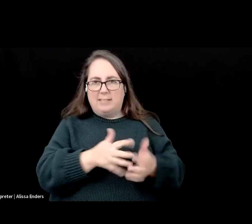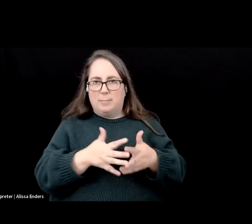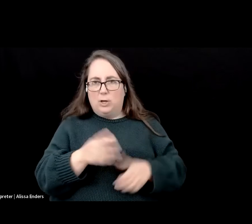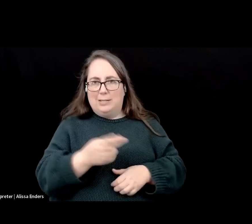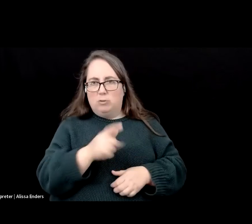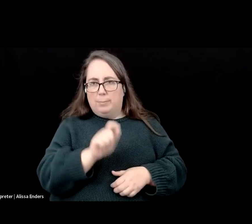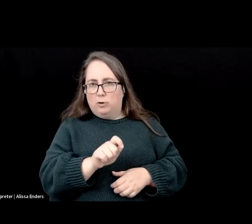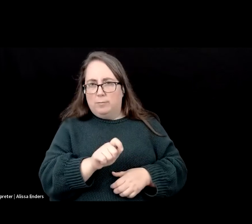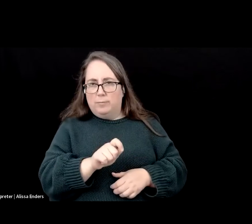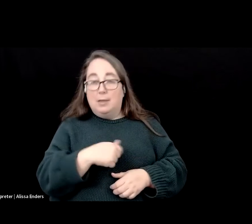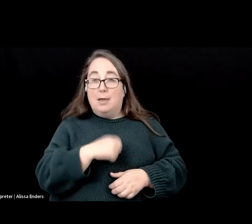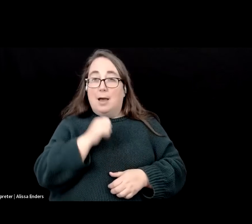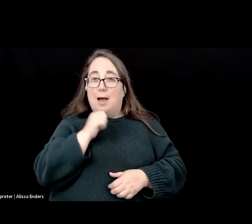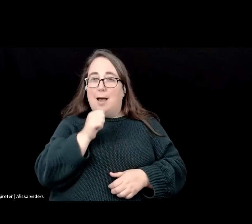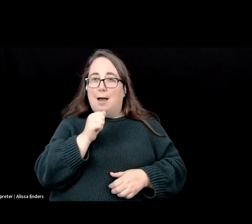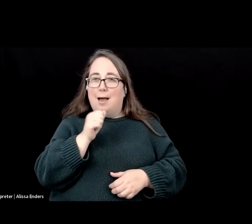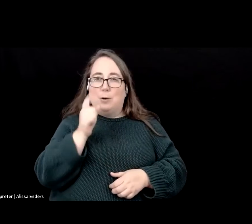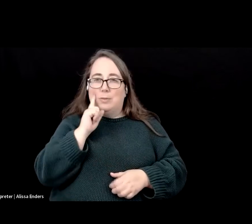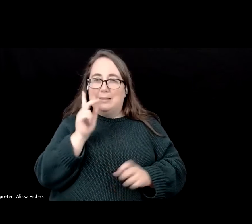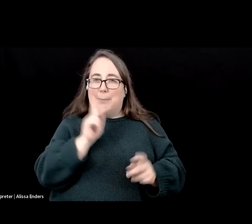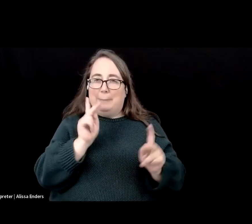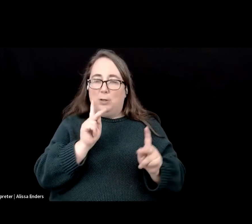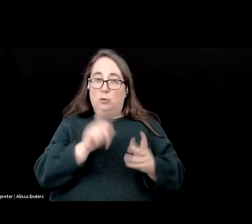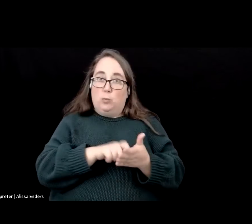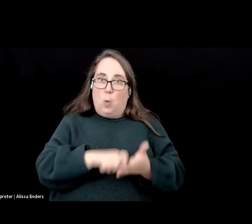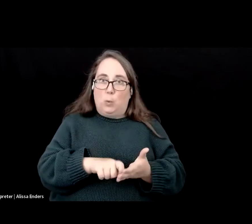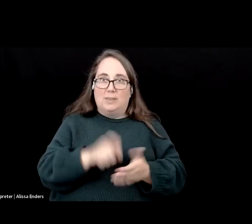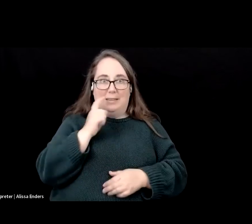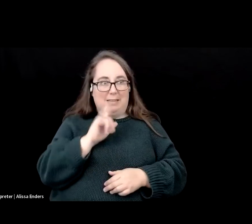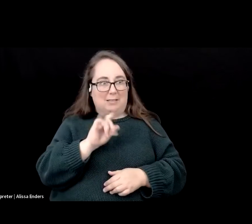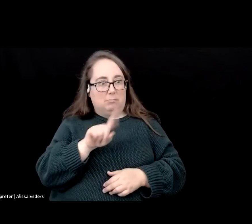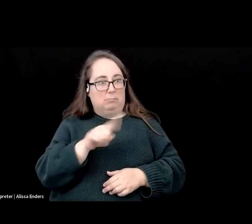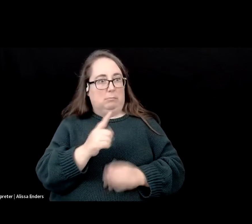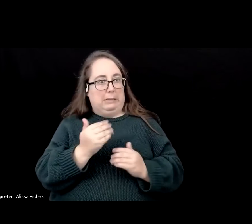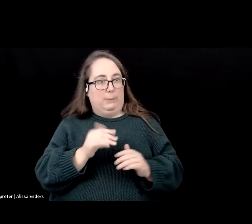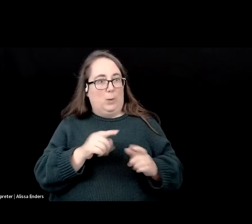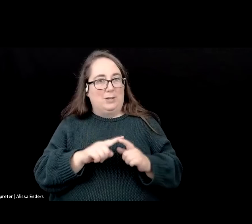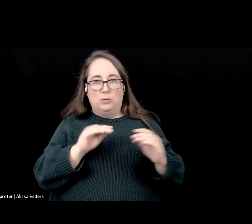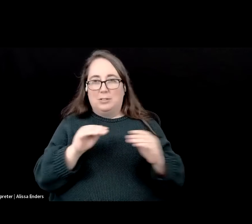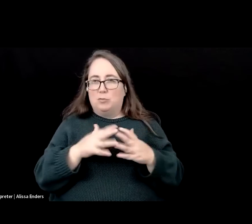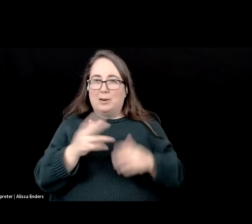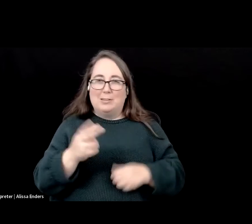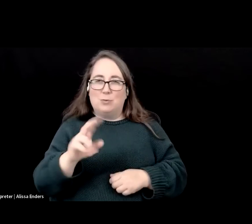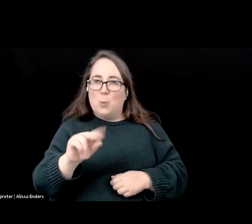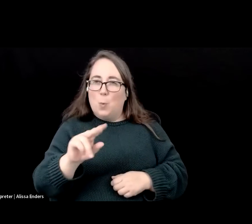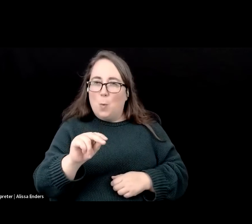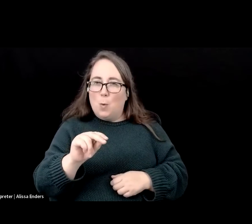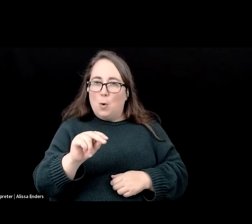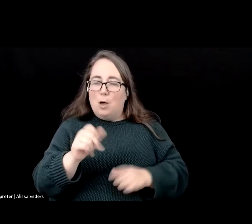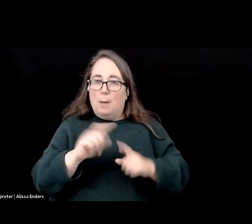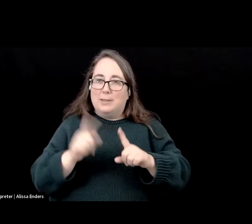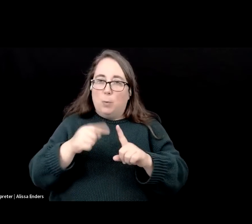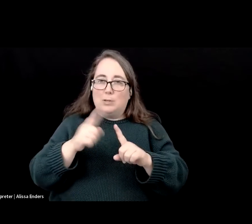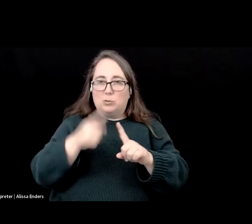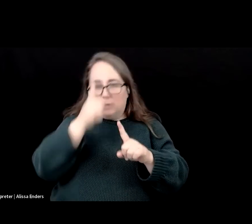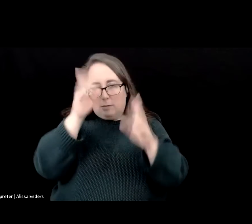even the participants think that this is the only way to teach American history, the only way that you should teach. I think it's, the whole point is to think